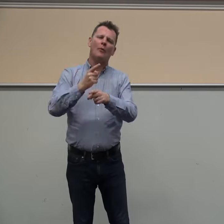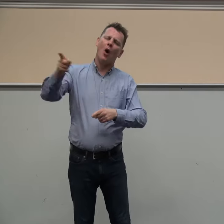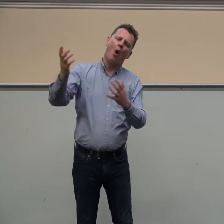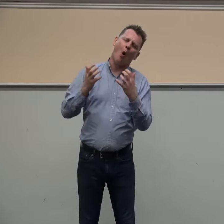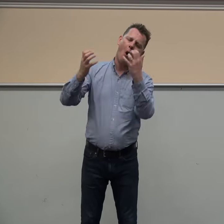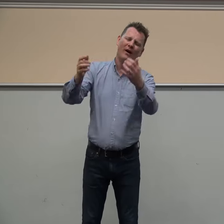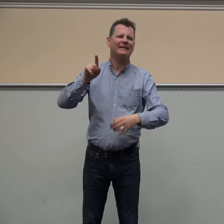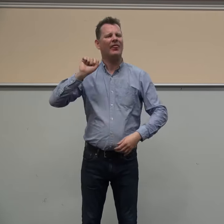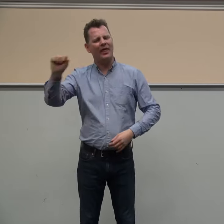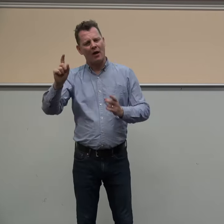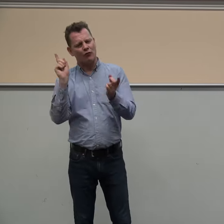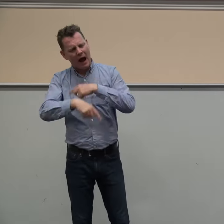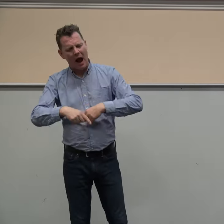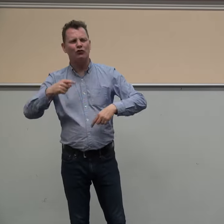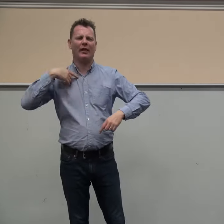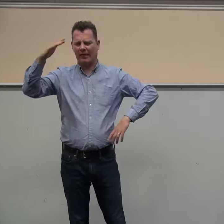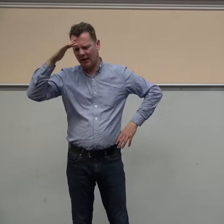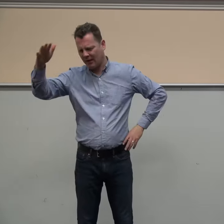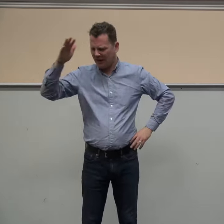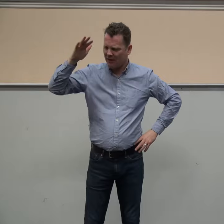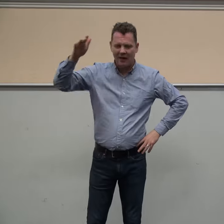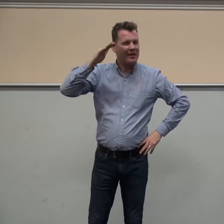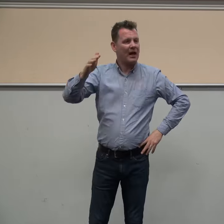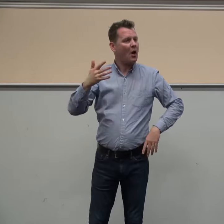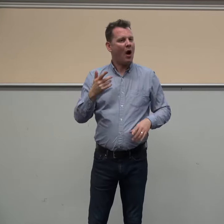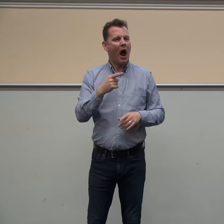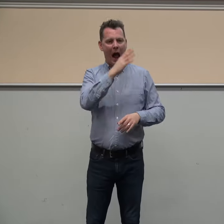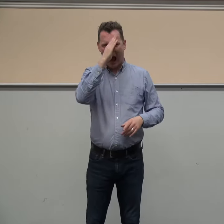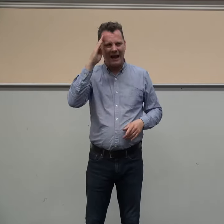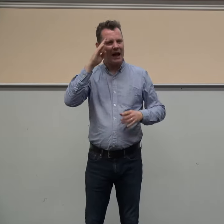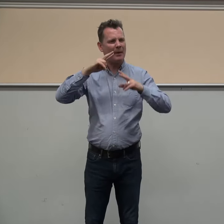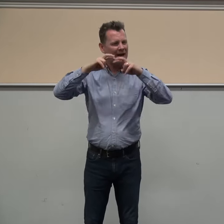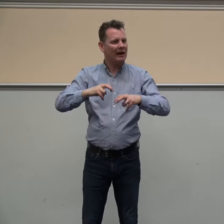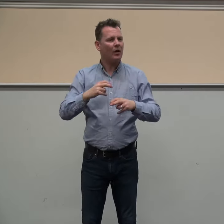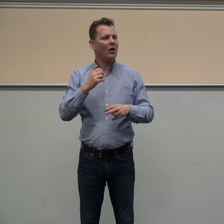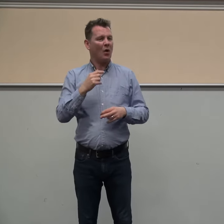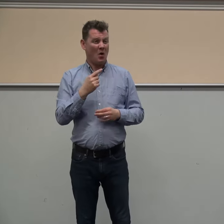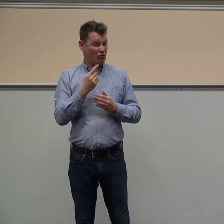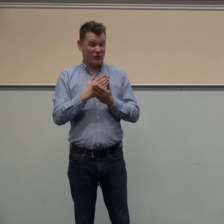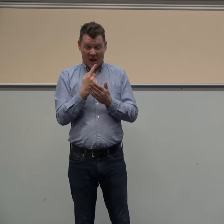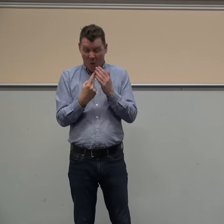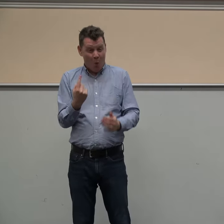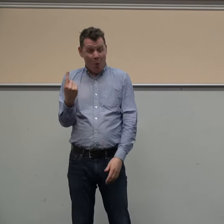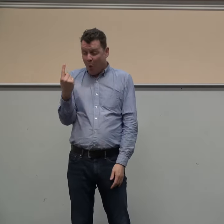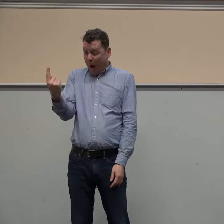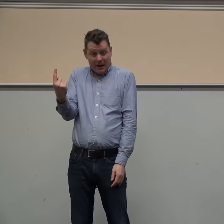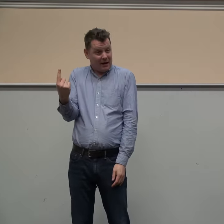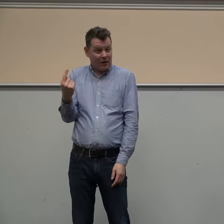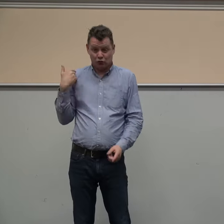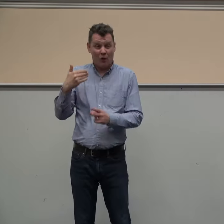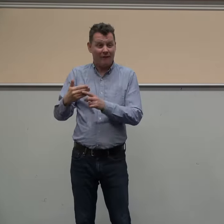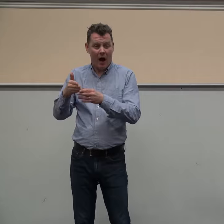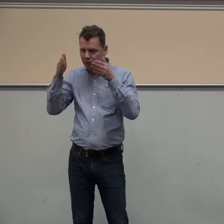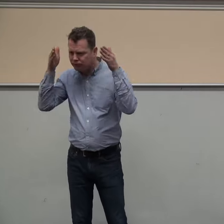are supposed to react or might react, but there's only significantly one academic who's done some serious research by actually talking to